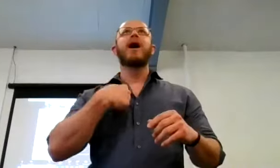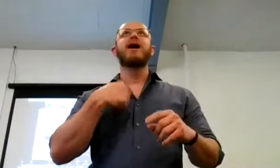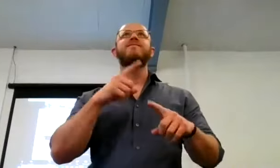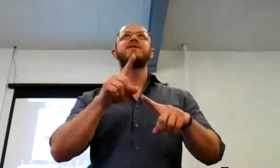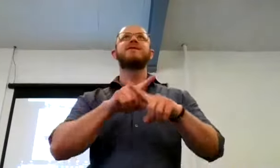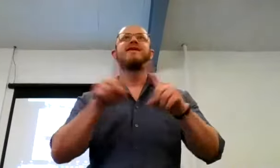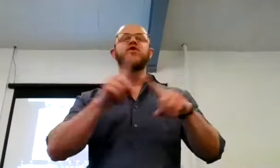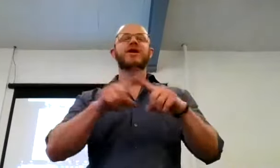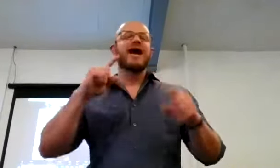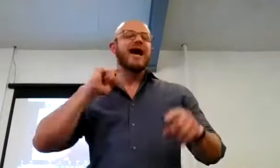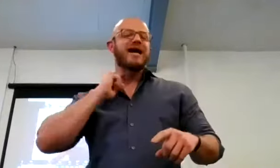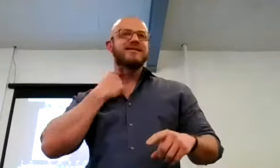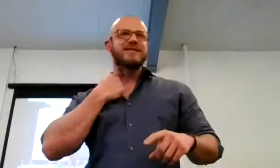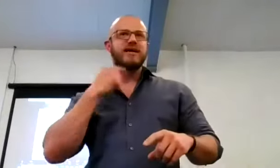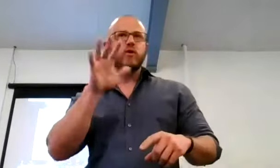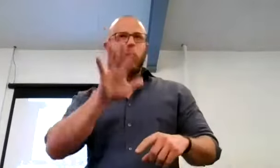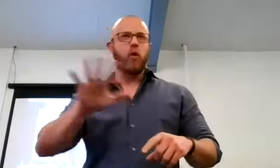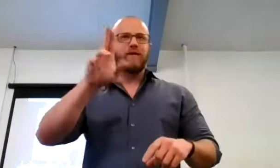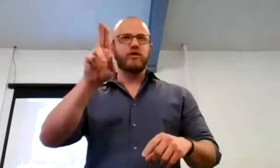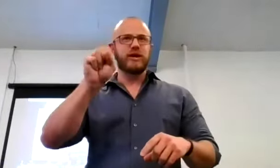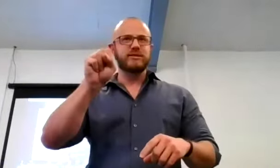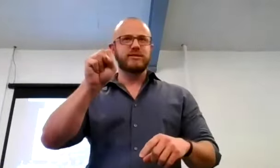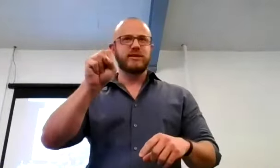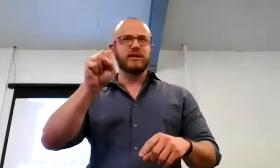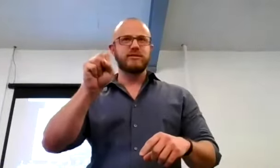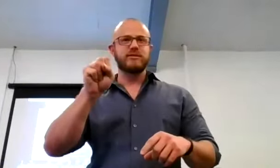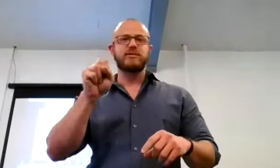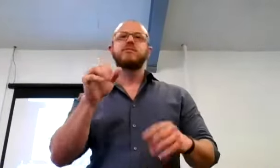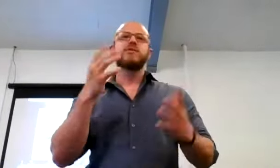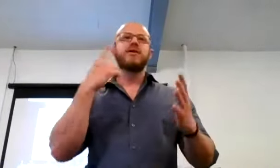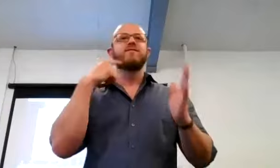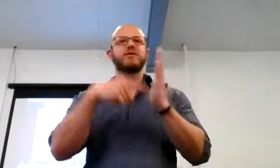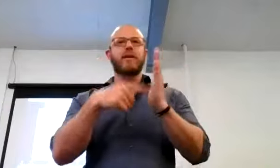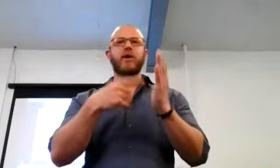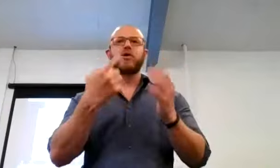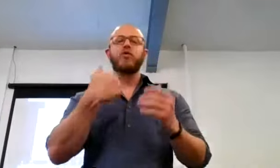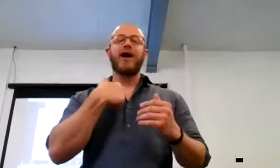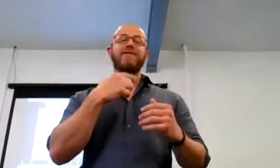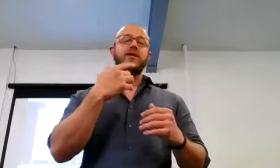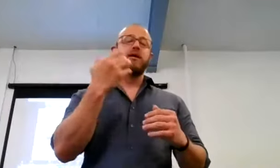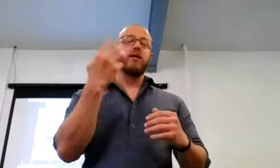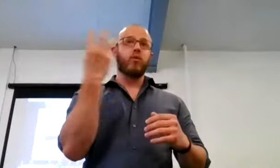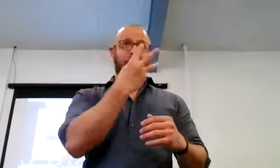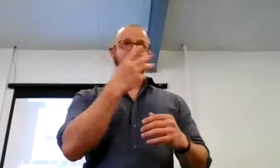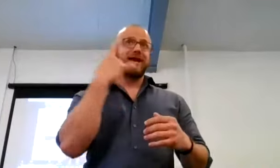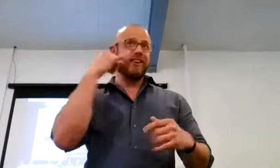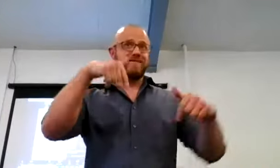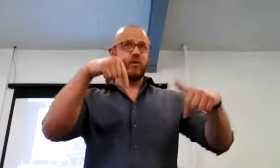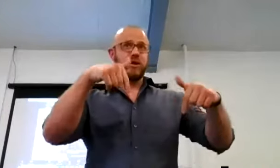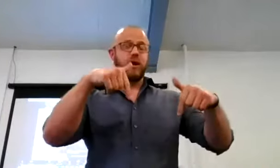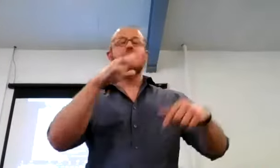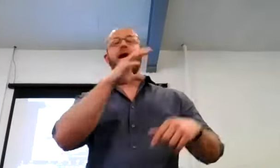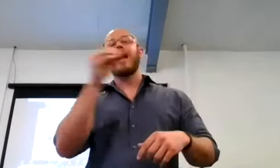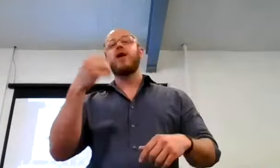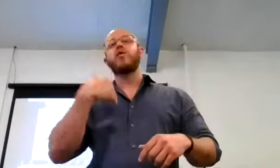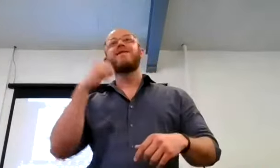We do have different accents all over the US. So for example, we have Western